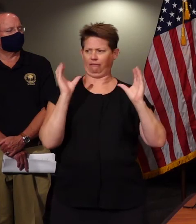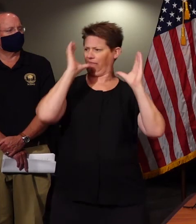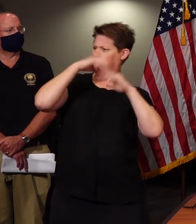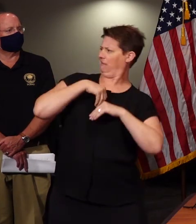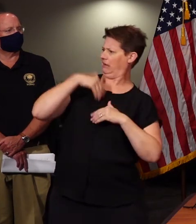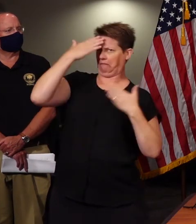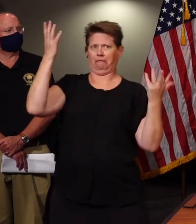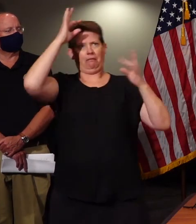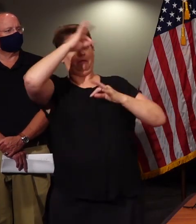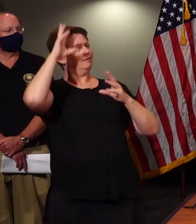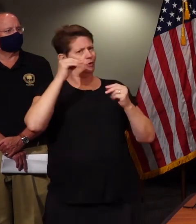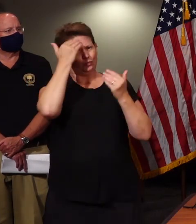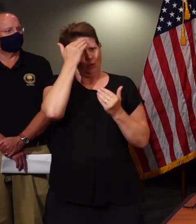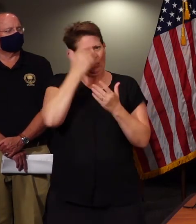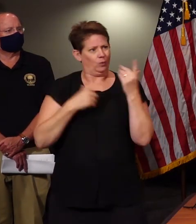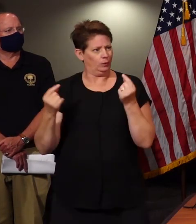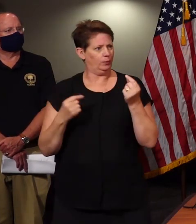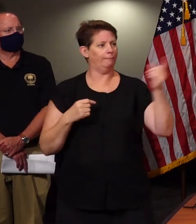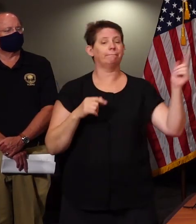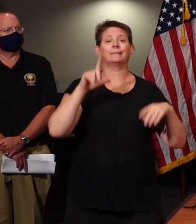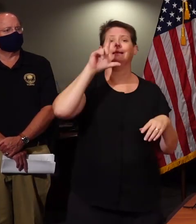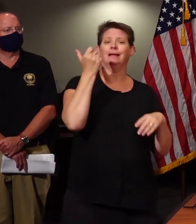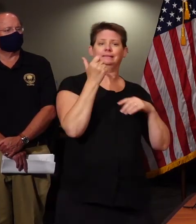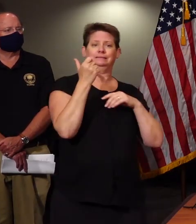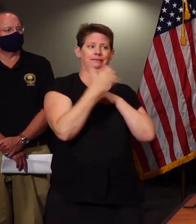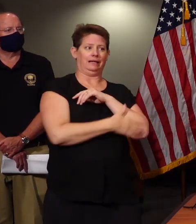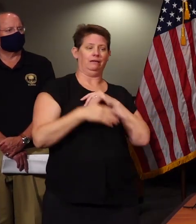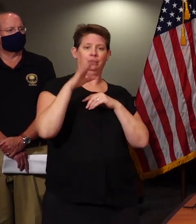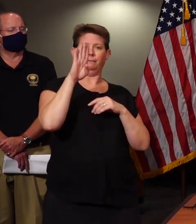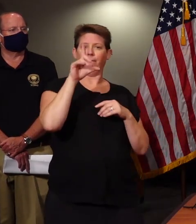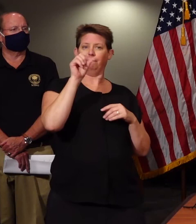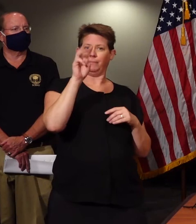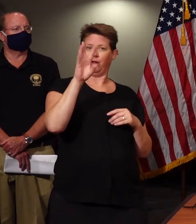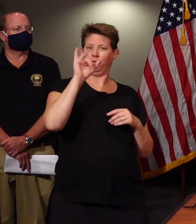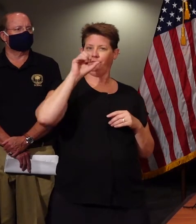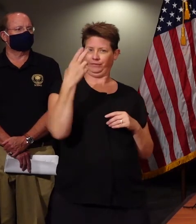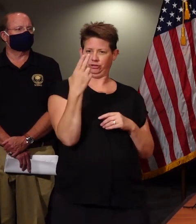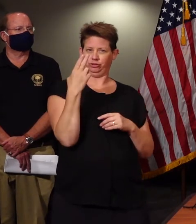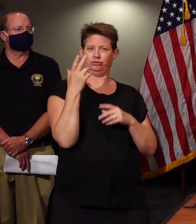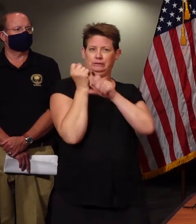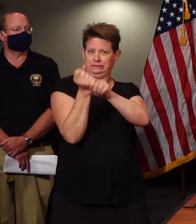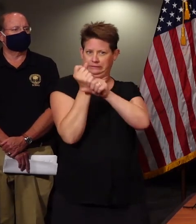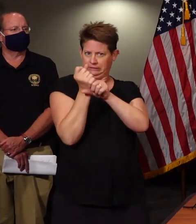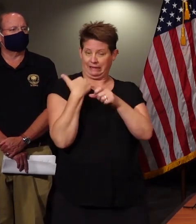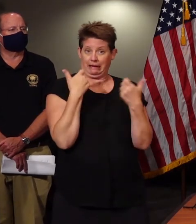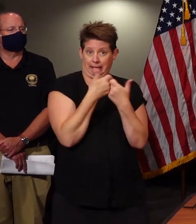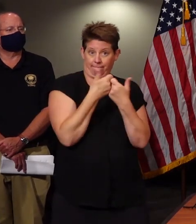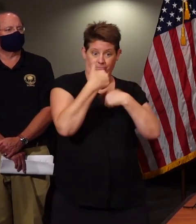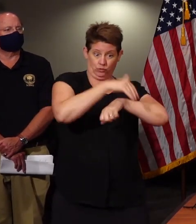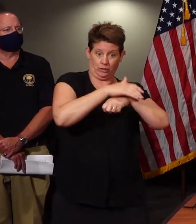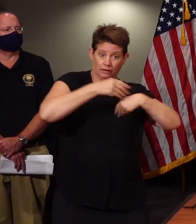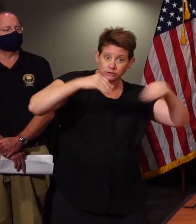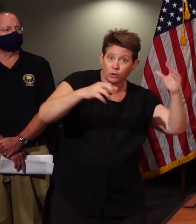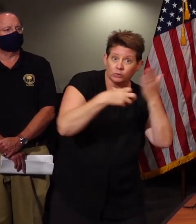anymore. Also, Lexington County Blowfish, we're apparently selling tickets for a game this evening, the start of our 30-game schedule. do